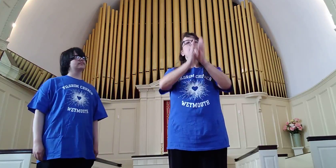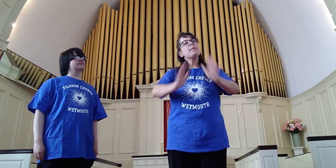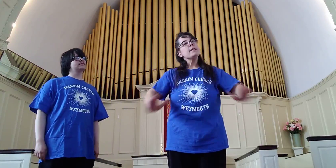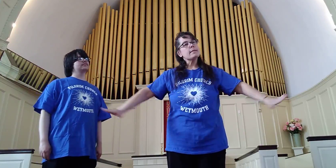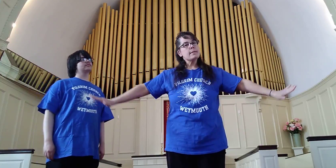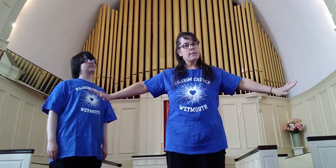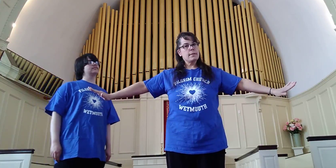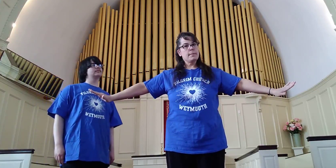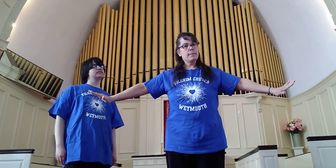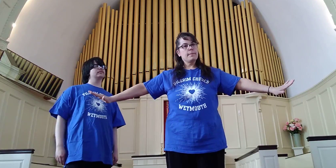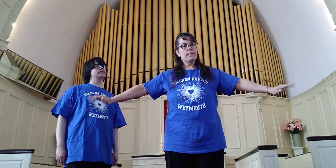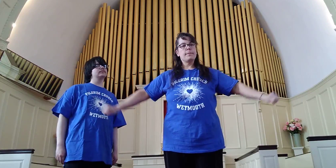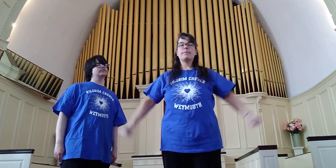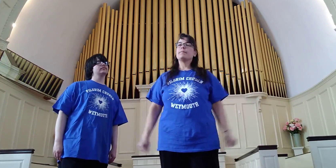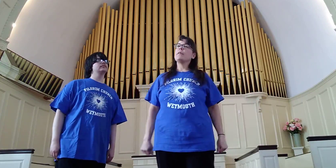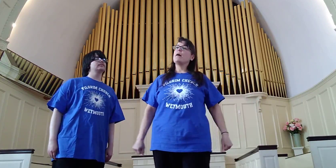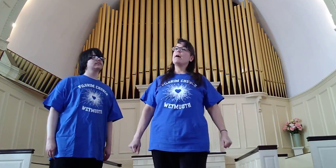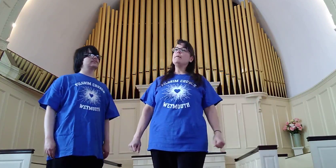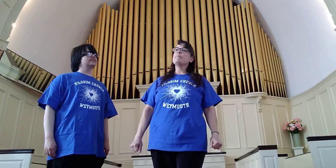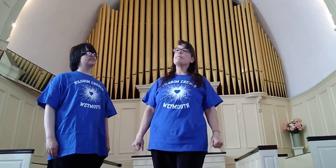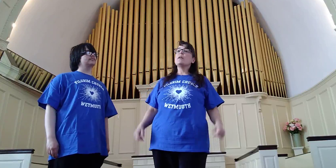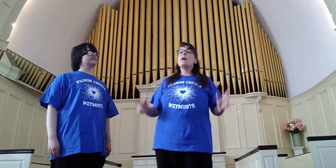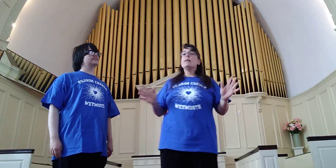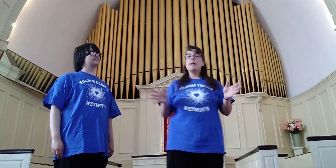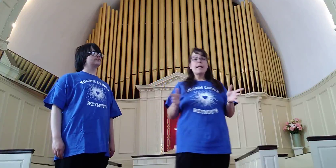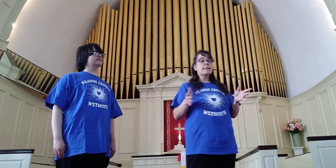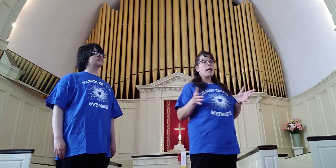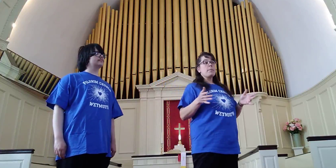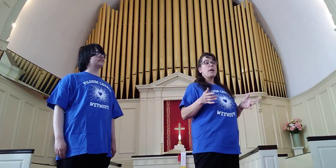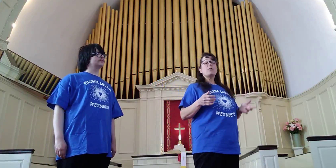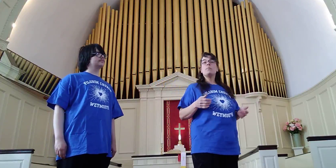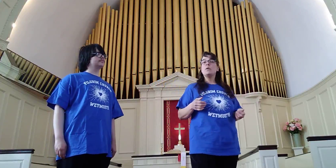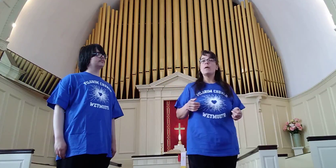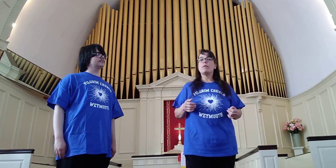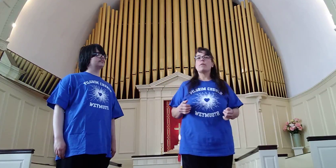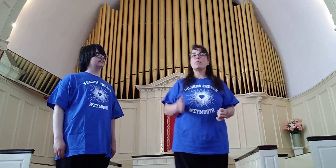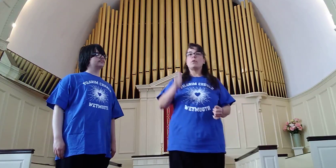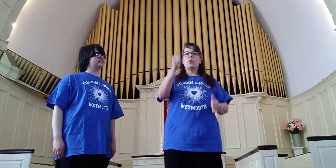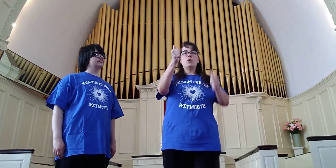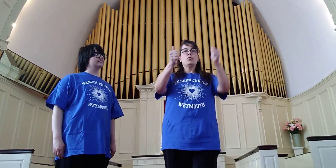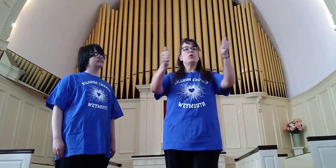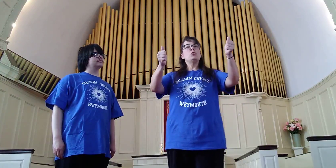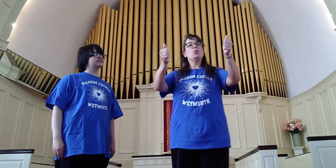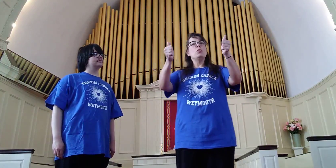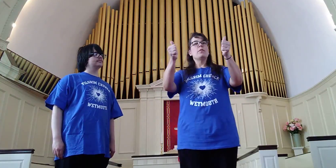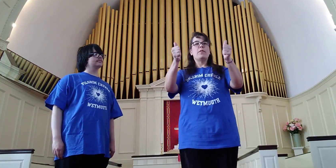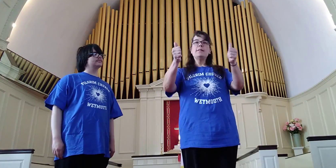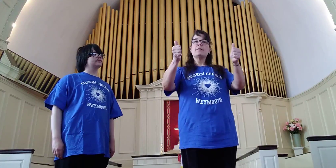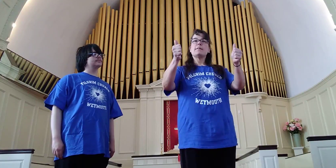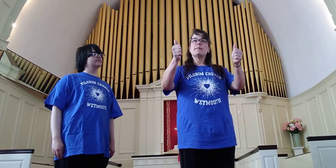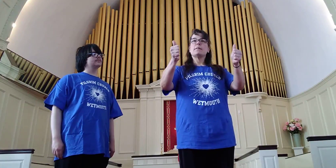Peace. All right? Next step is be with. Two fifths.